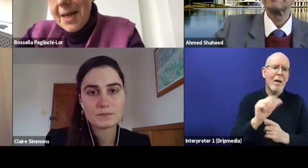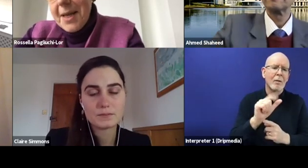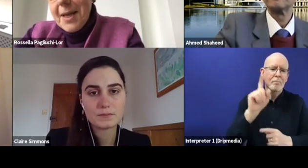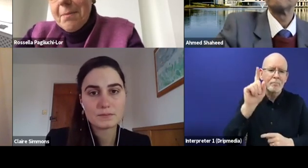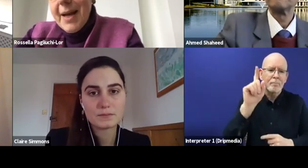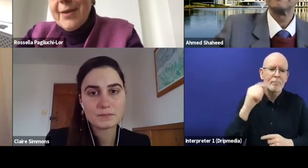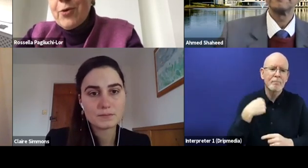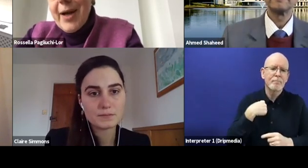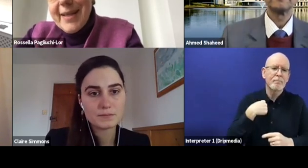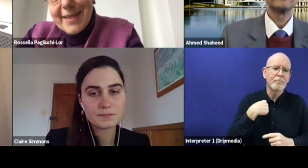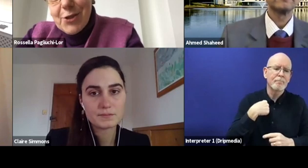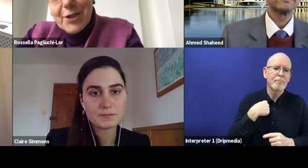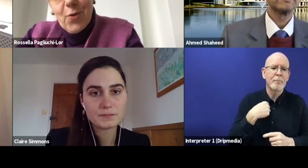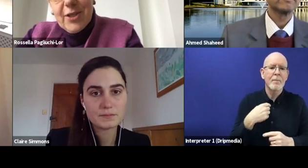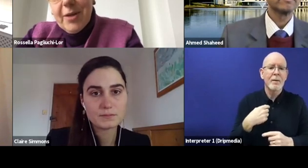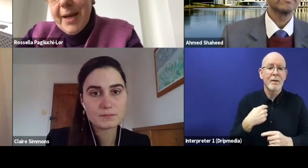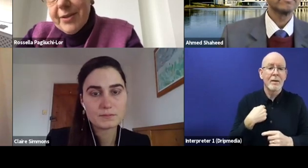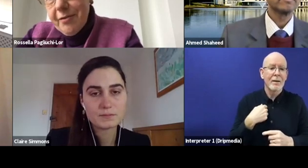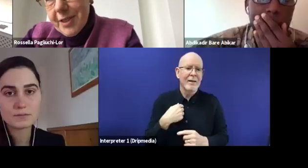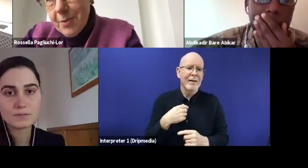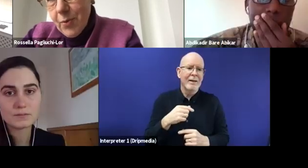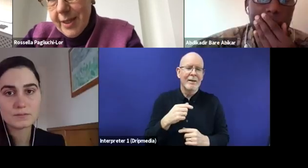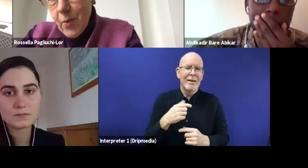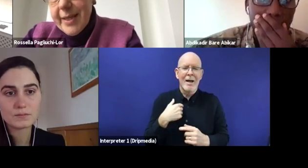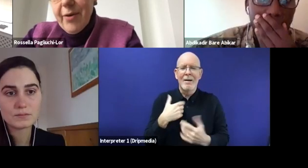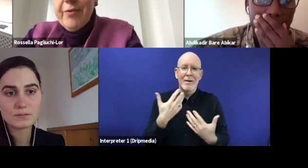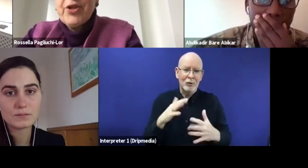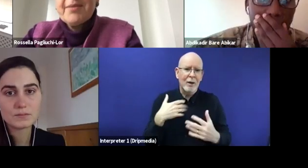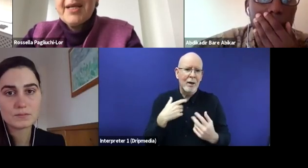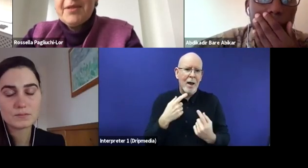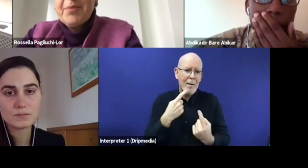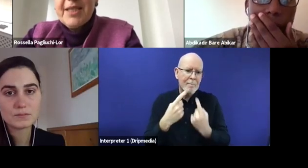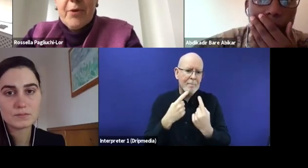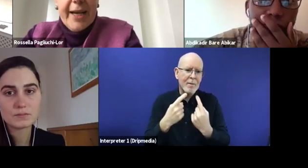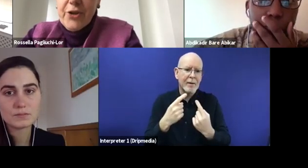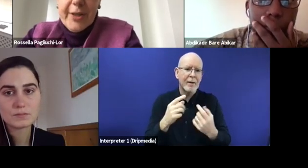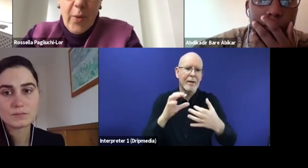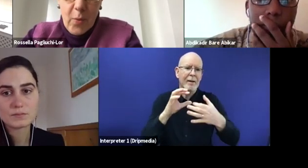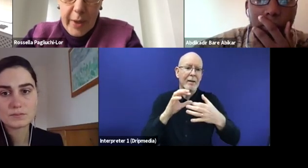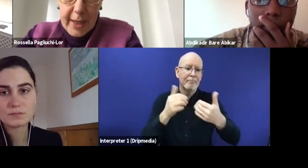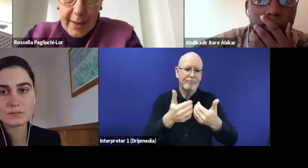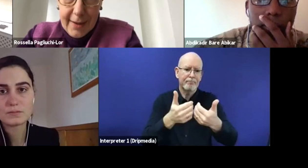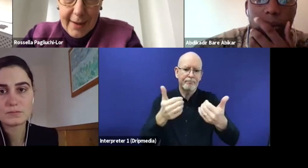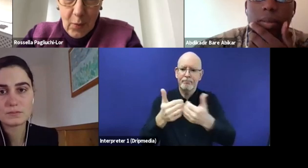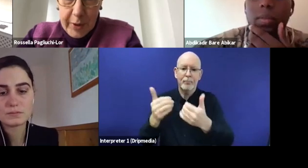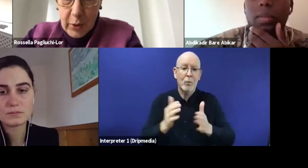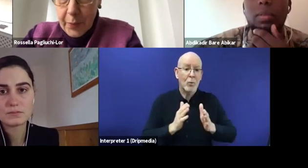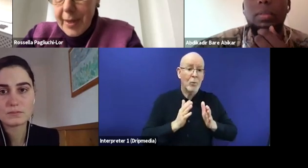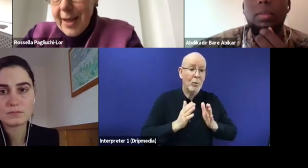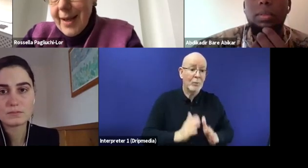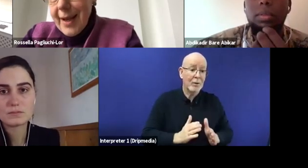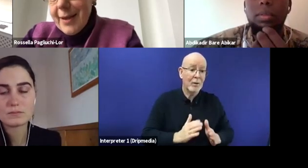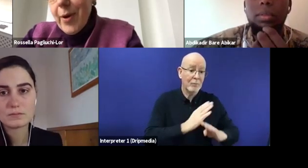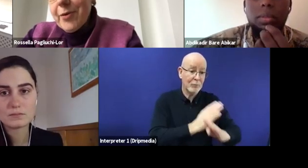etc. But I thought it's an interesting question about the difference between the way that refugees sometimes perceive protection and the way we